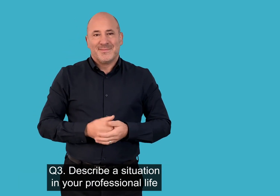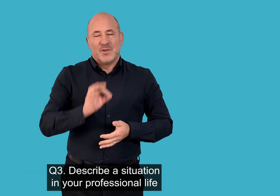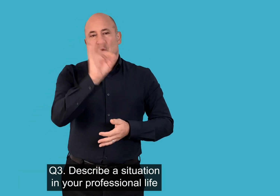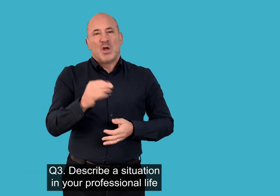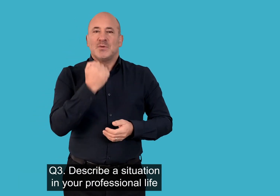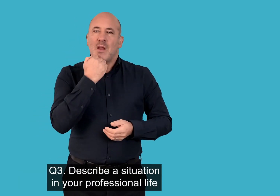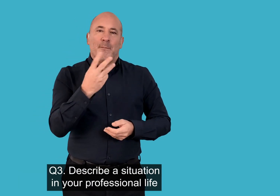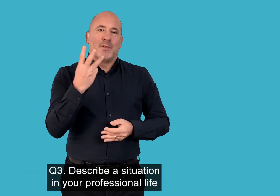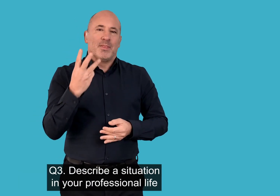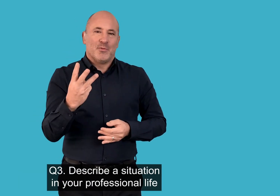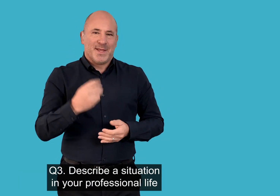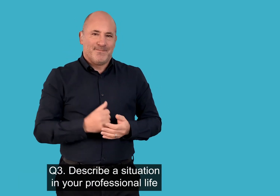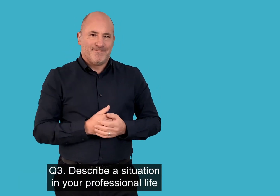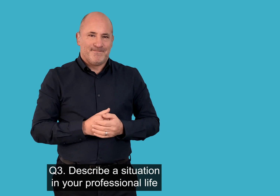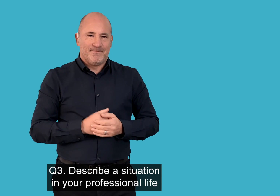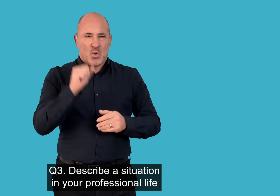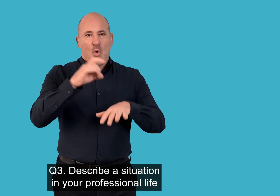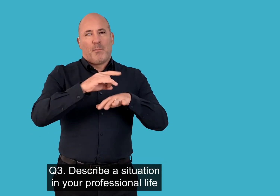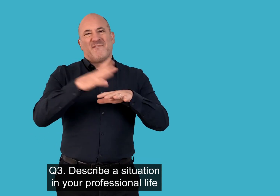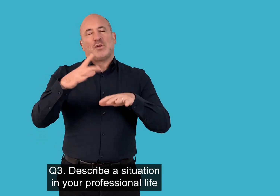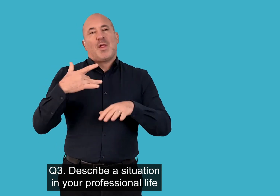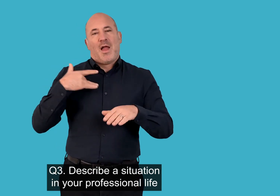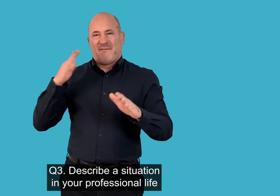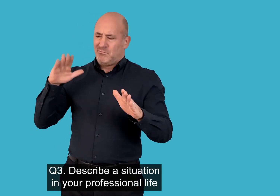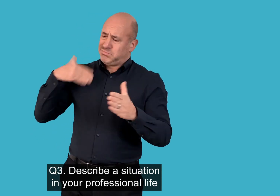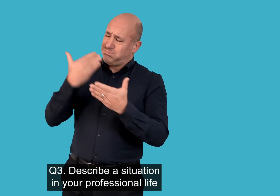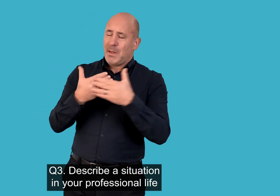Question 3. Describe a situation in your professional life